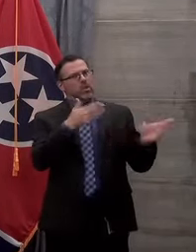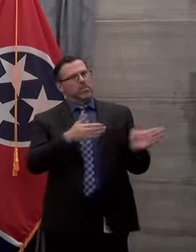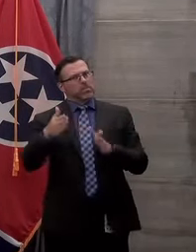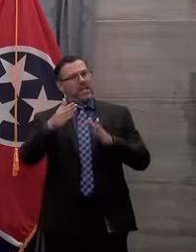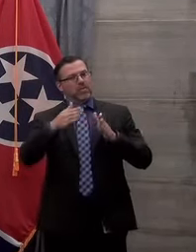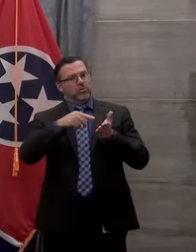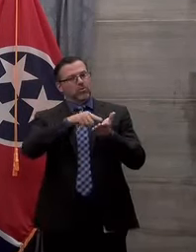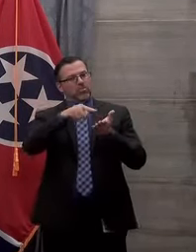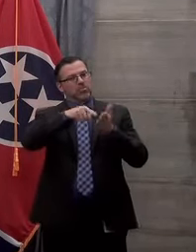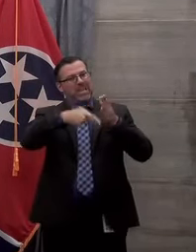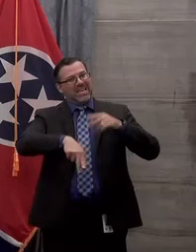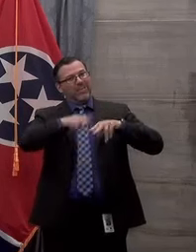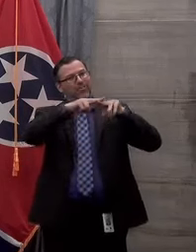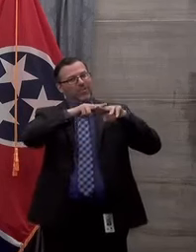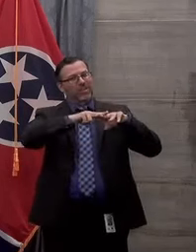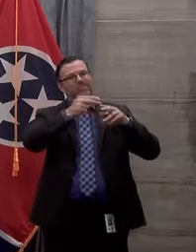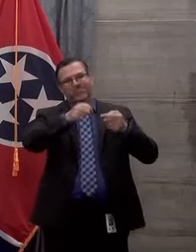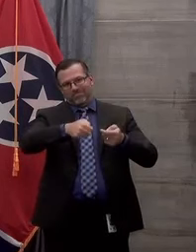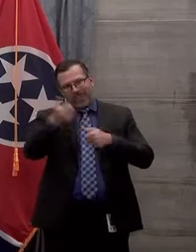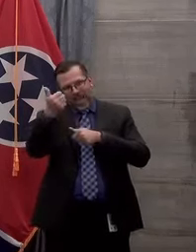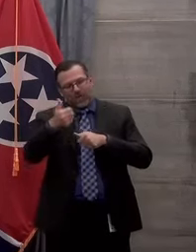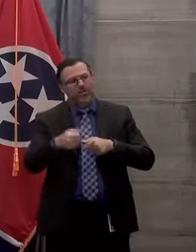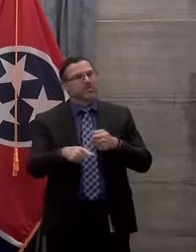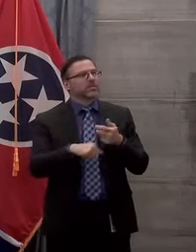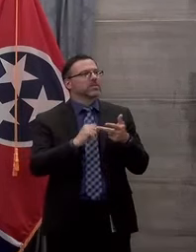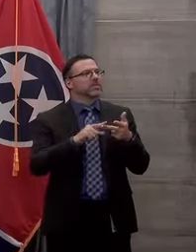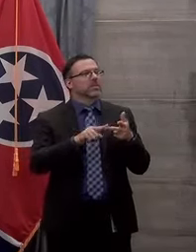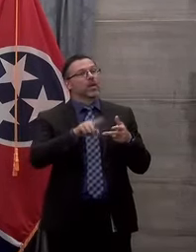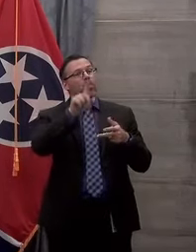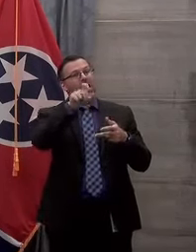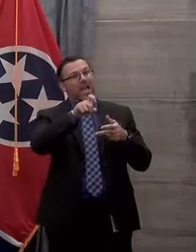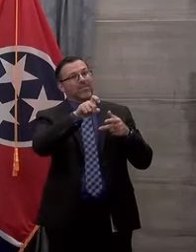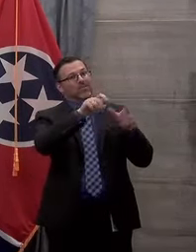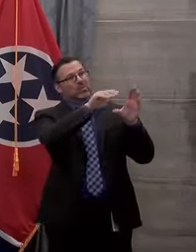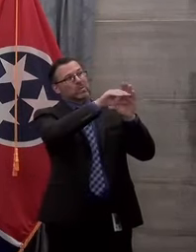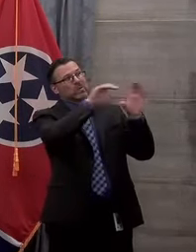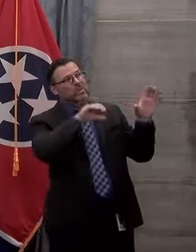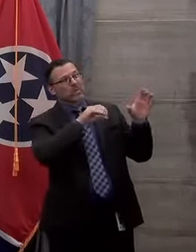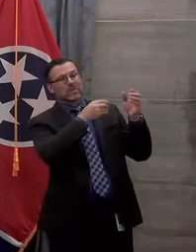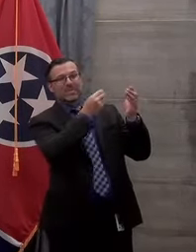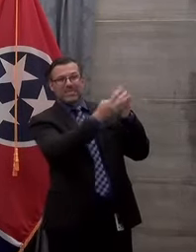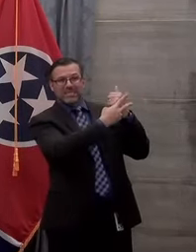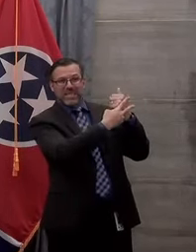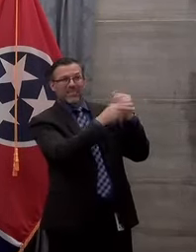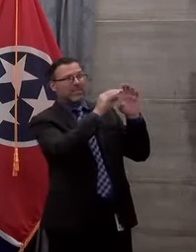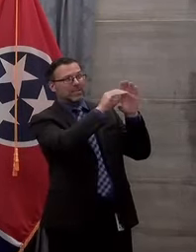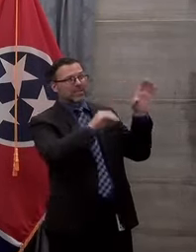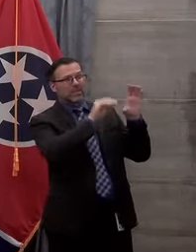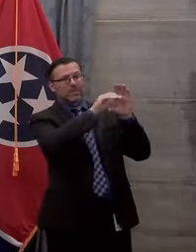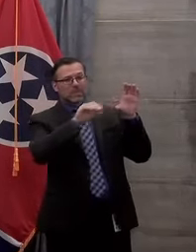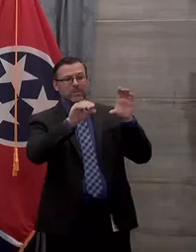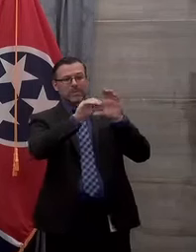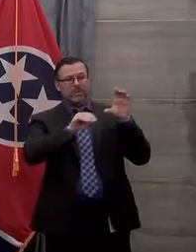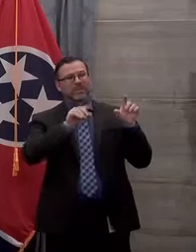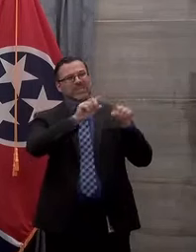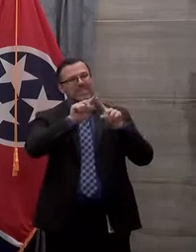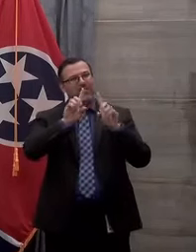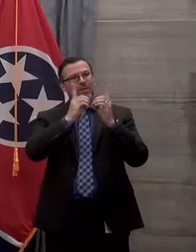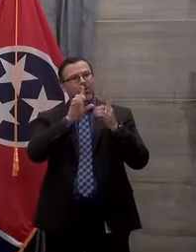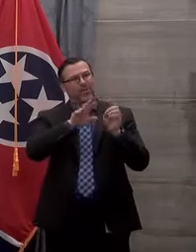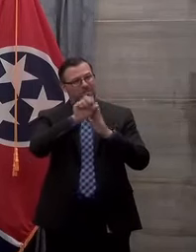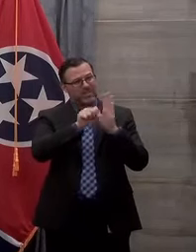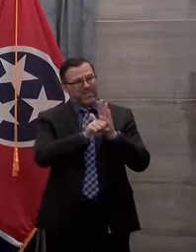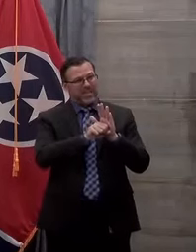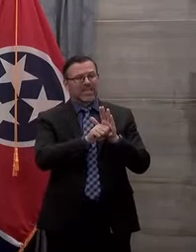budget before. It will require tapping into reserves that we have in different departments all across the state.